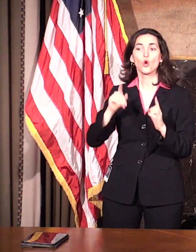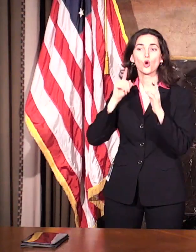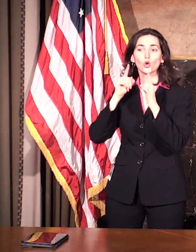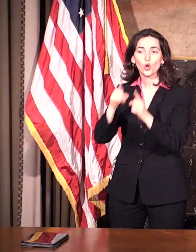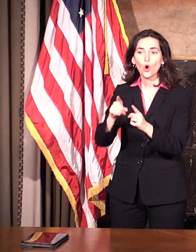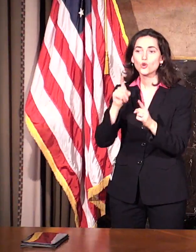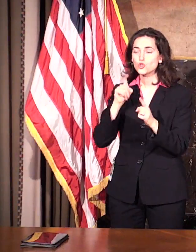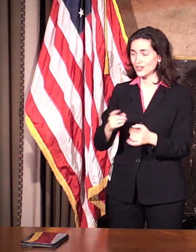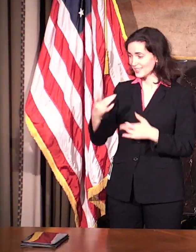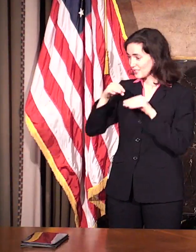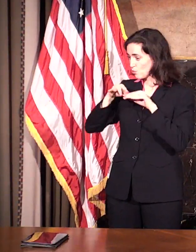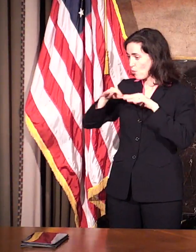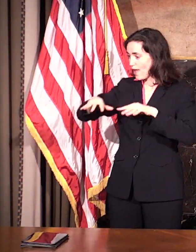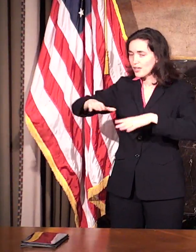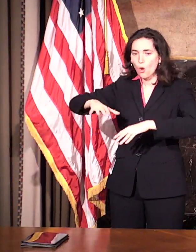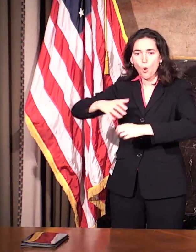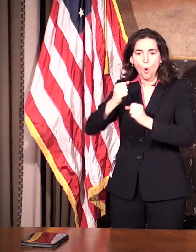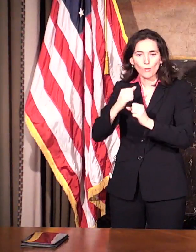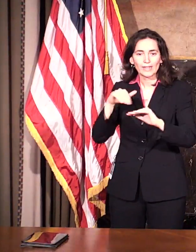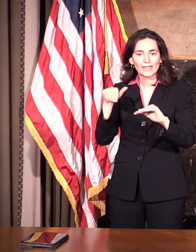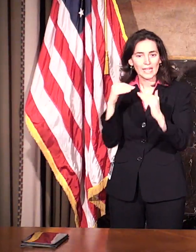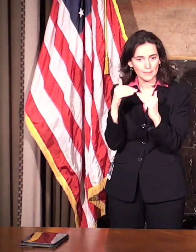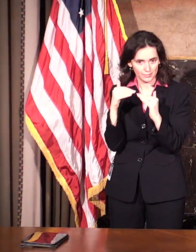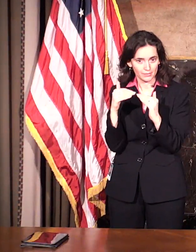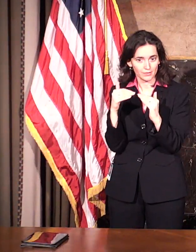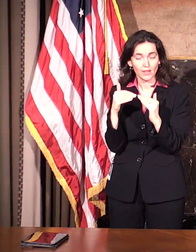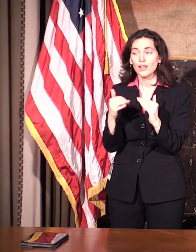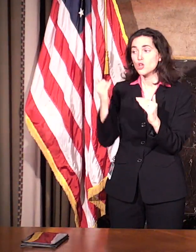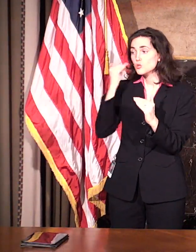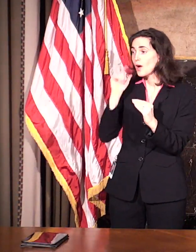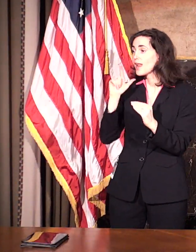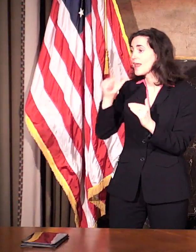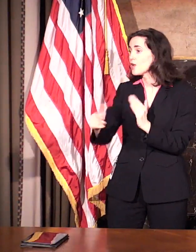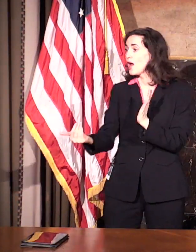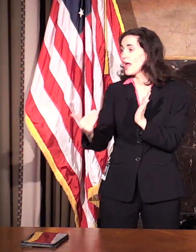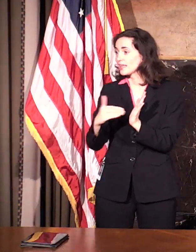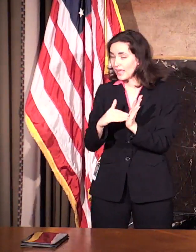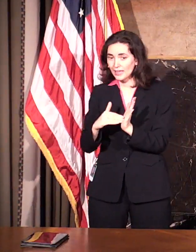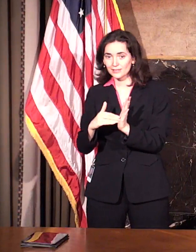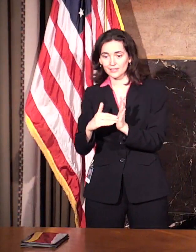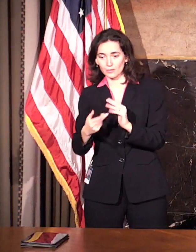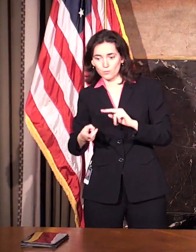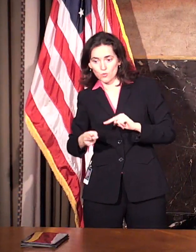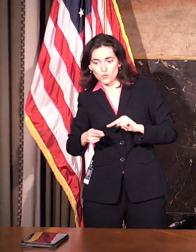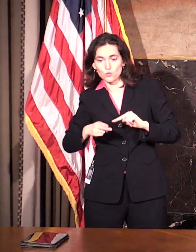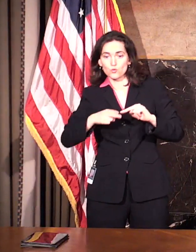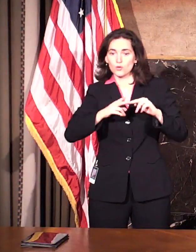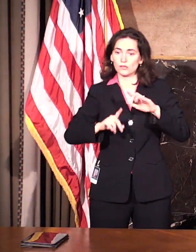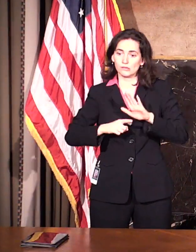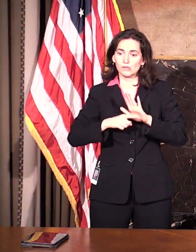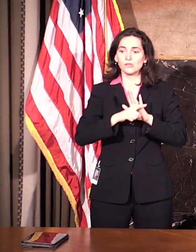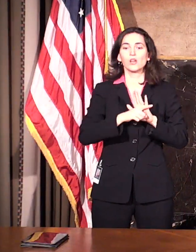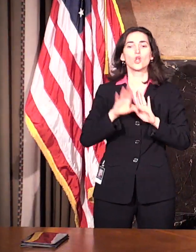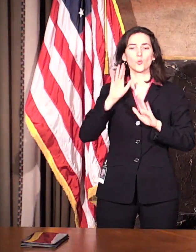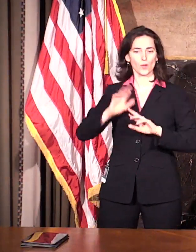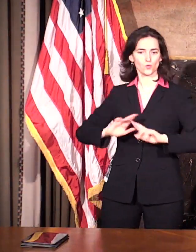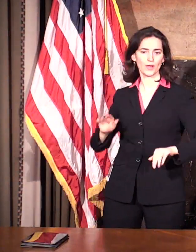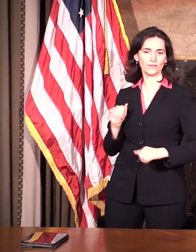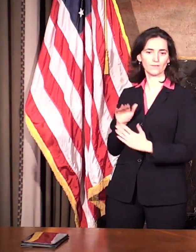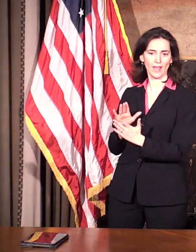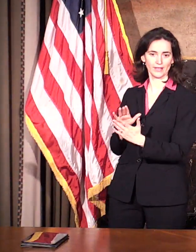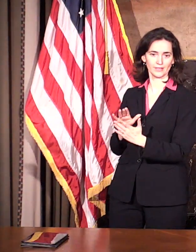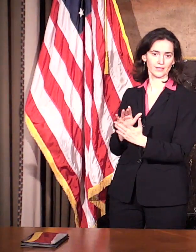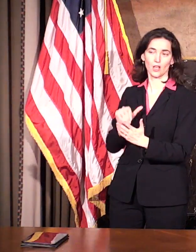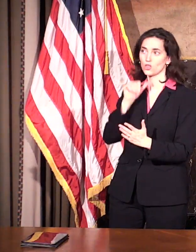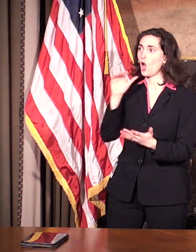down as much as possible, so that if we do have another surge, we are equipped to weather it well, that we don't get